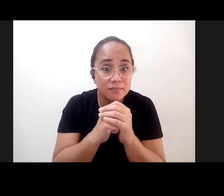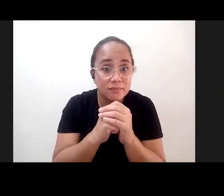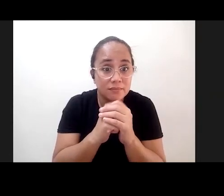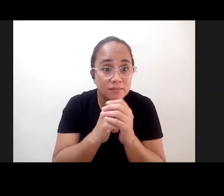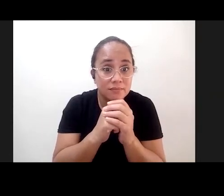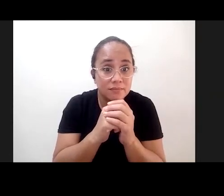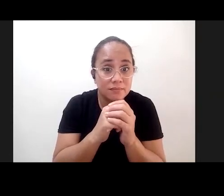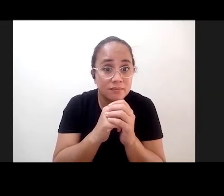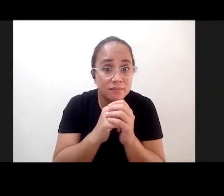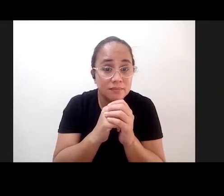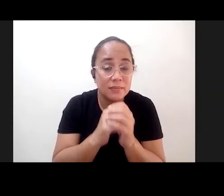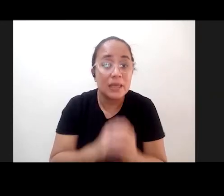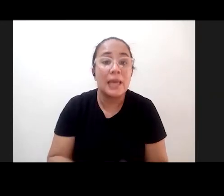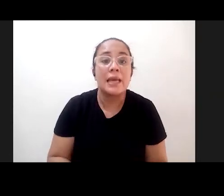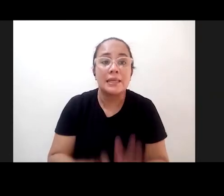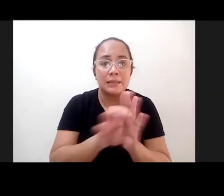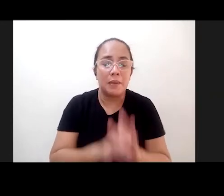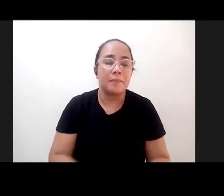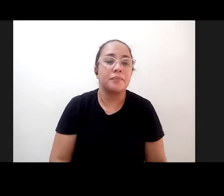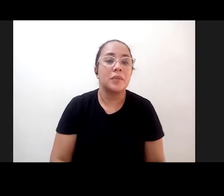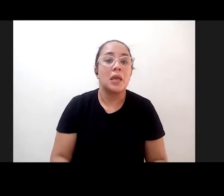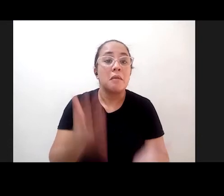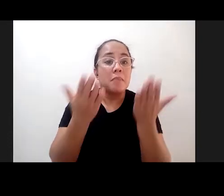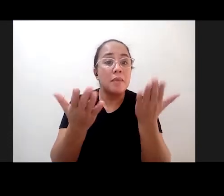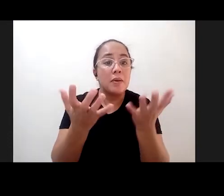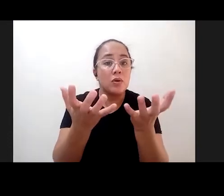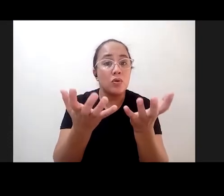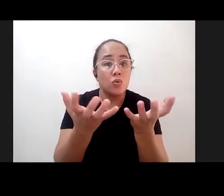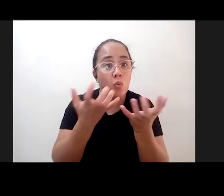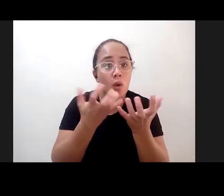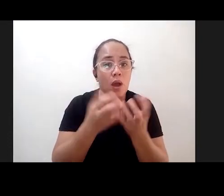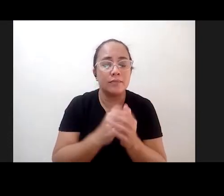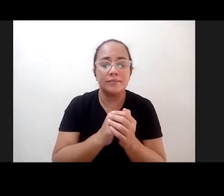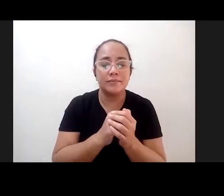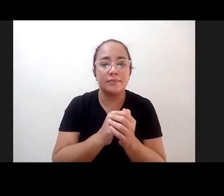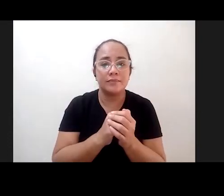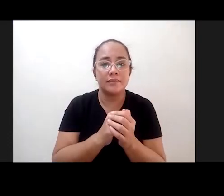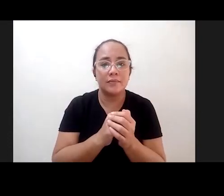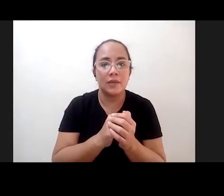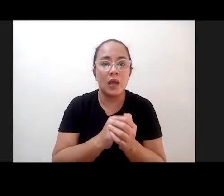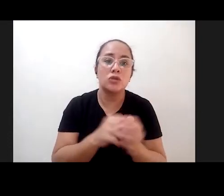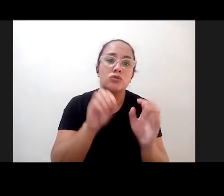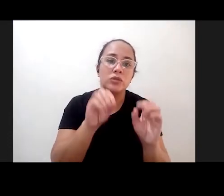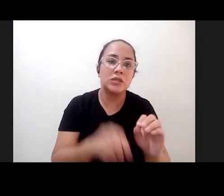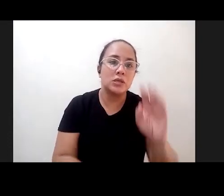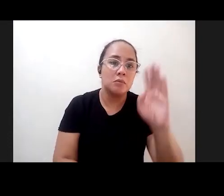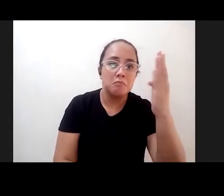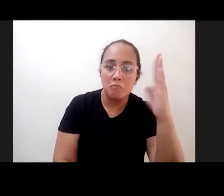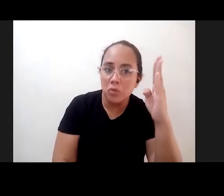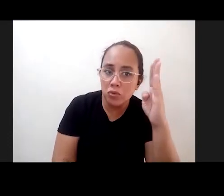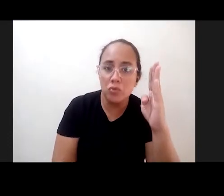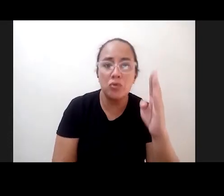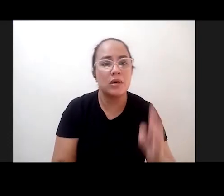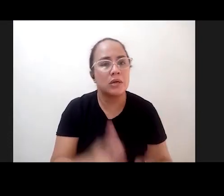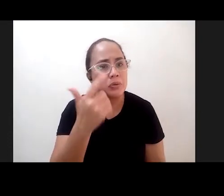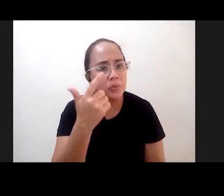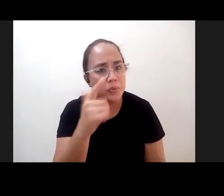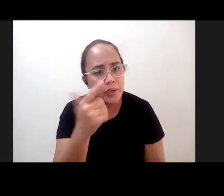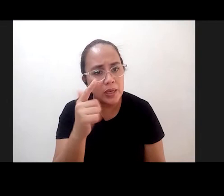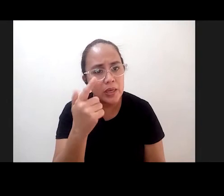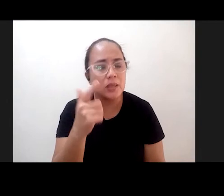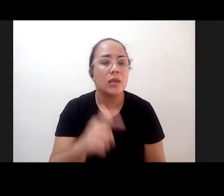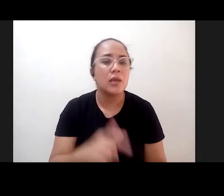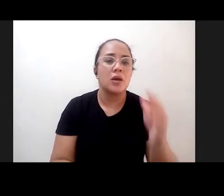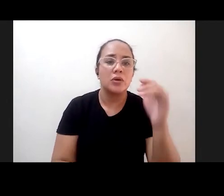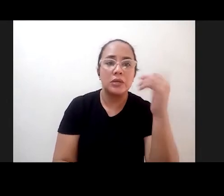So like maybe you won't teach blue, maybe you'll teach blue and you'll teach green and you'll teach yellow, but